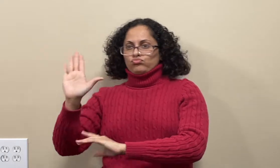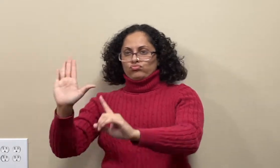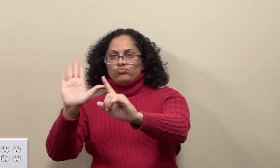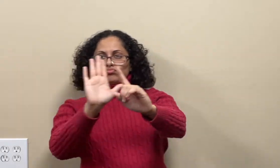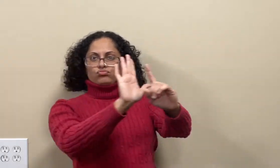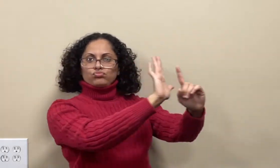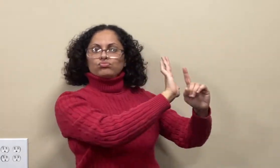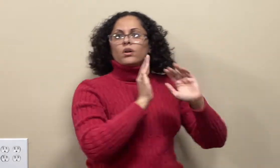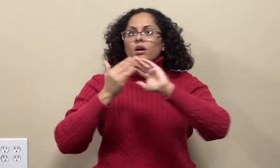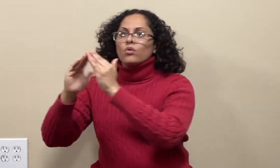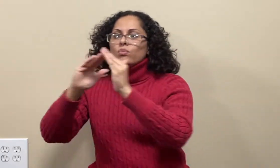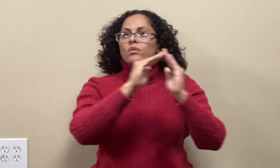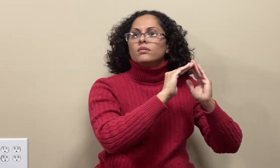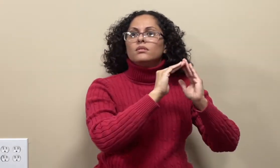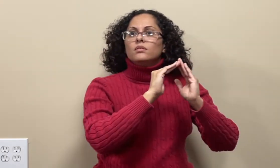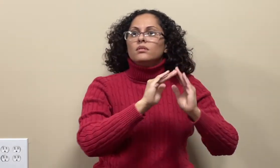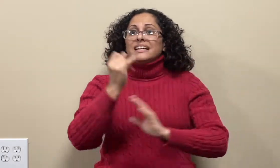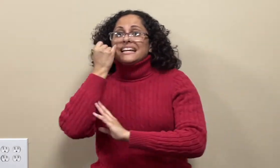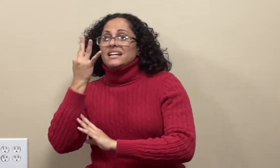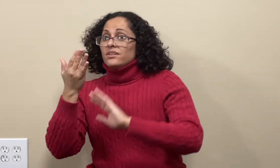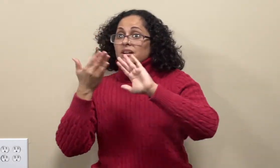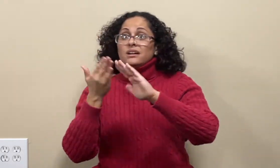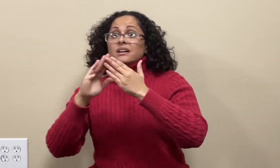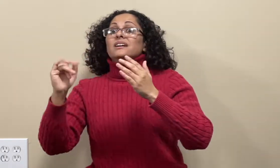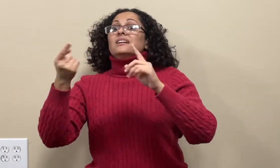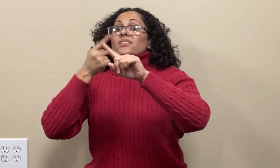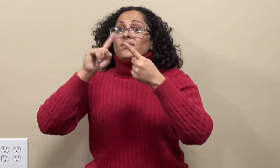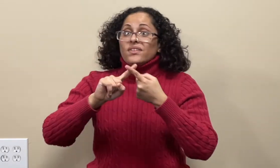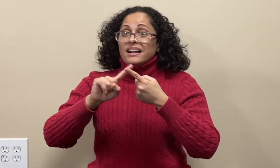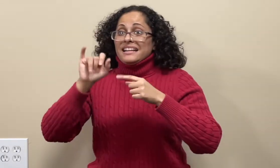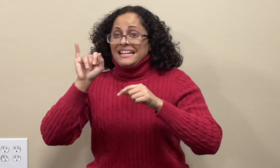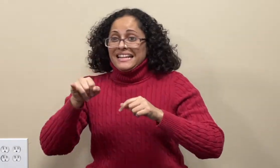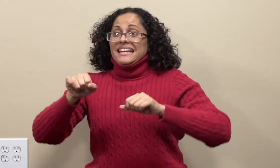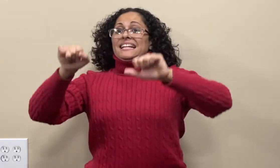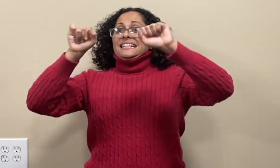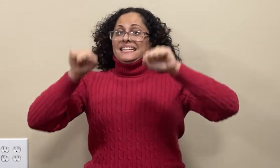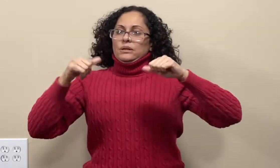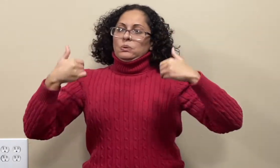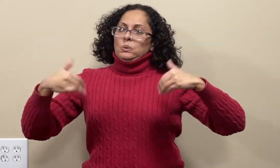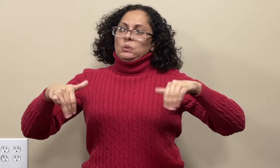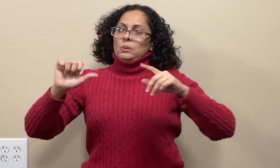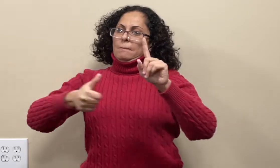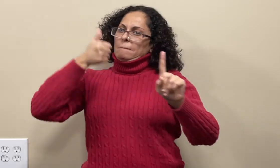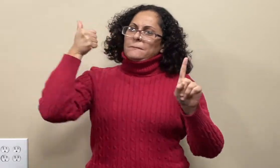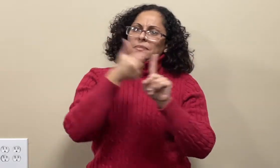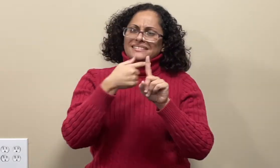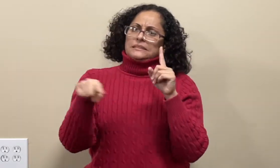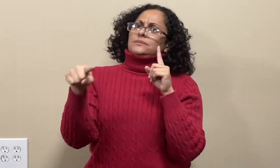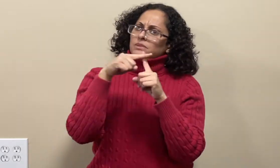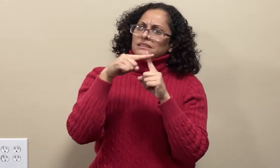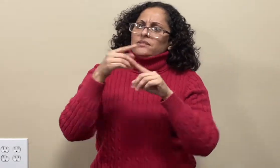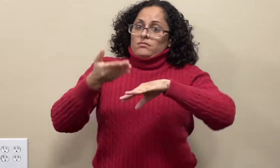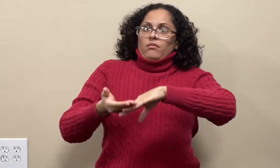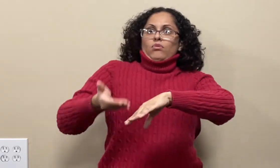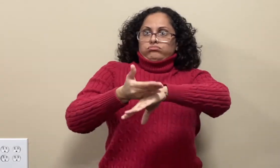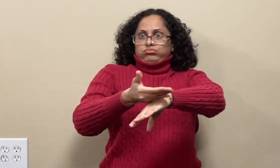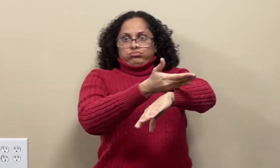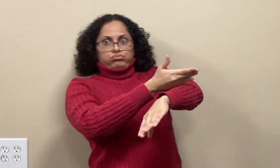a major positive impact in someone's life, and serving as a guide to the community can be incredibly helpful.